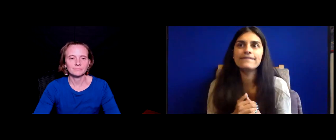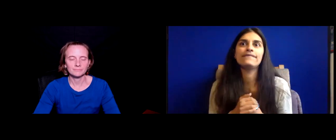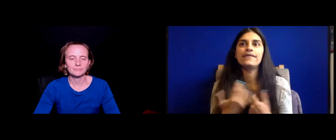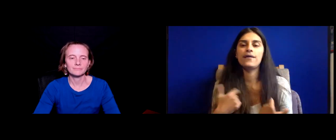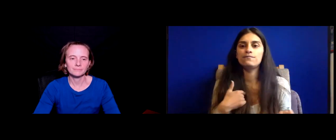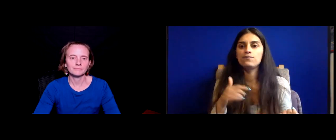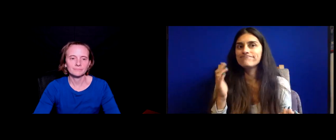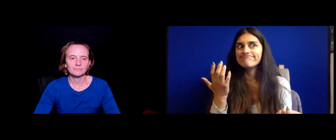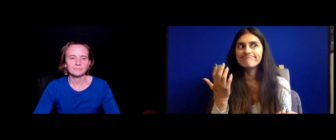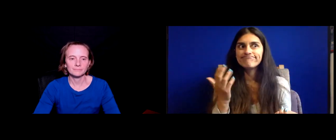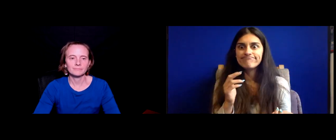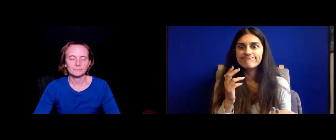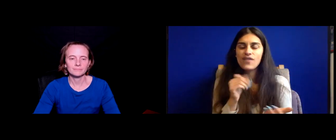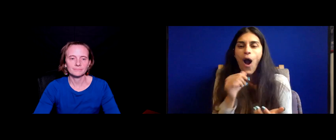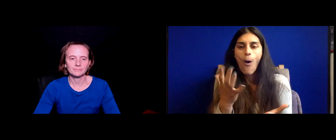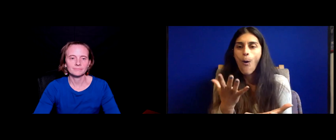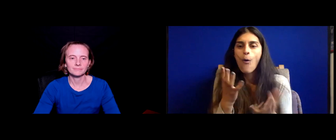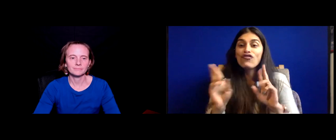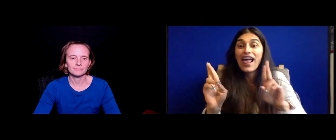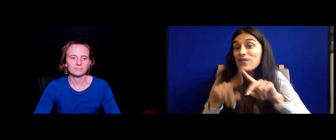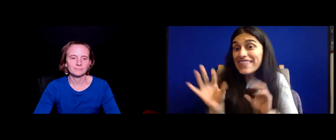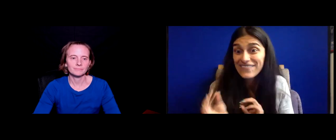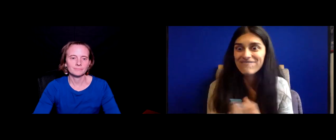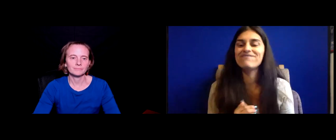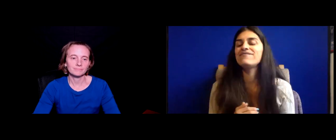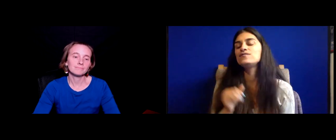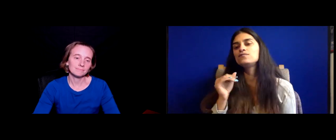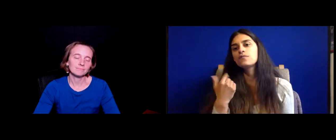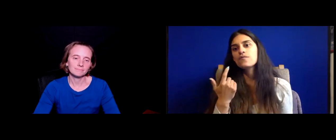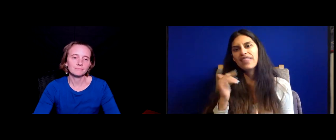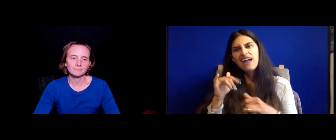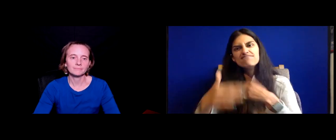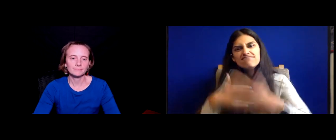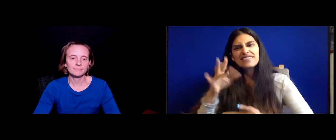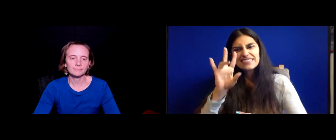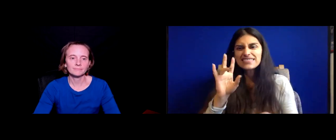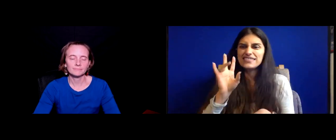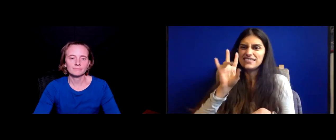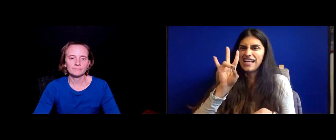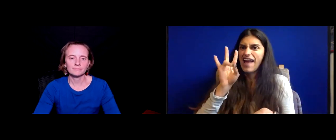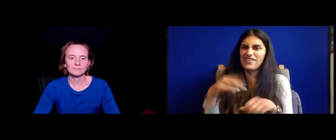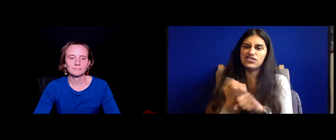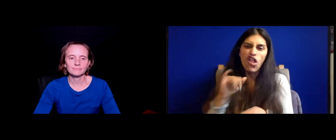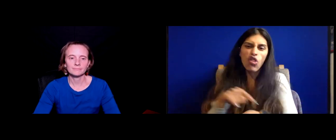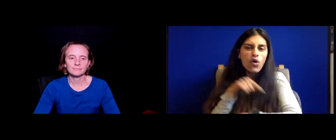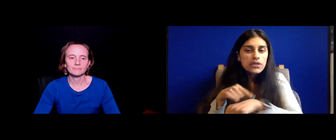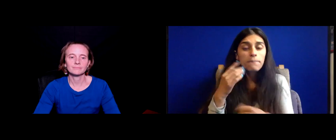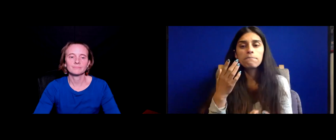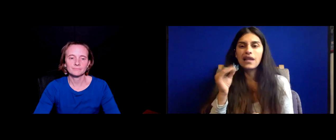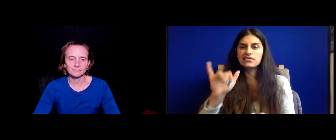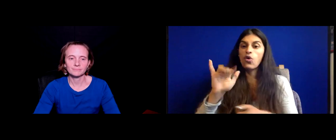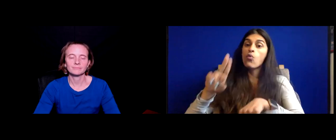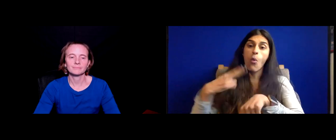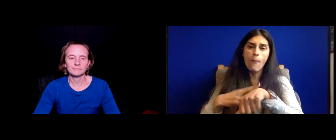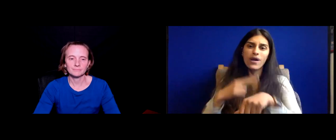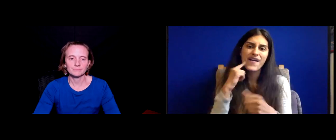but, you know, I was afraid to leave as well. And I don't think I was ready to leave. You know, it's this